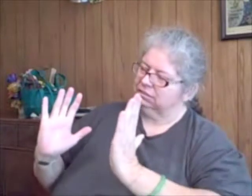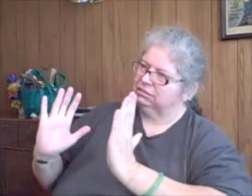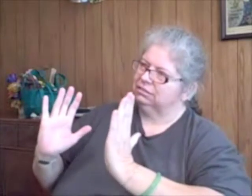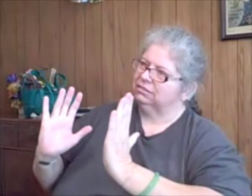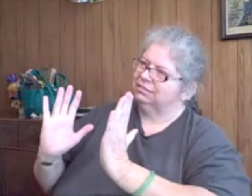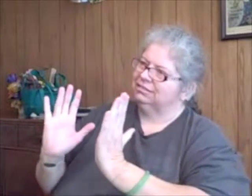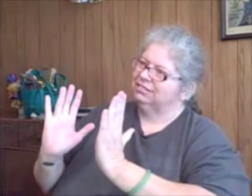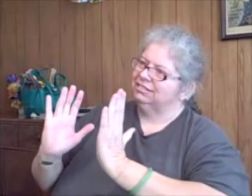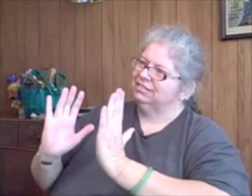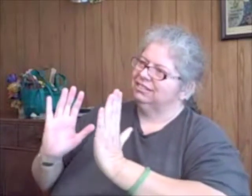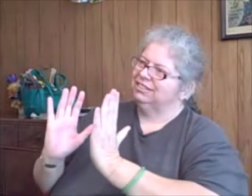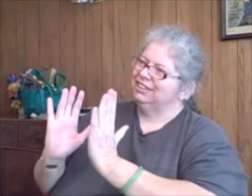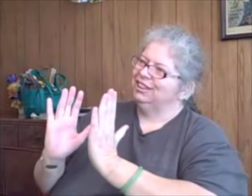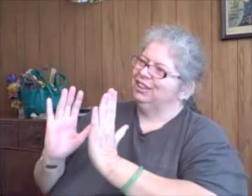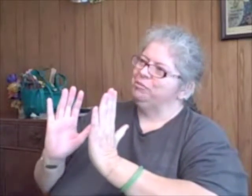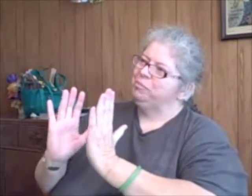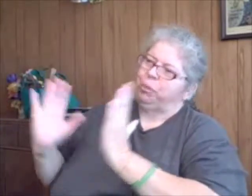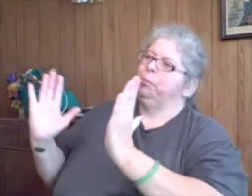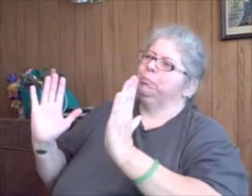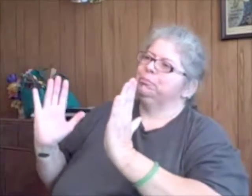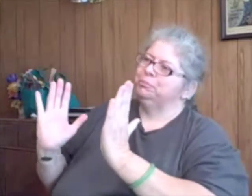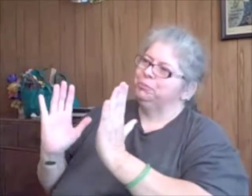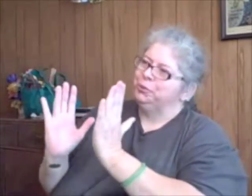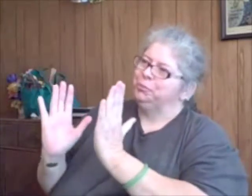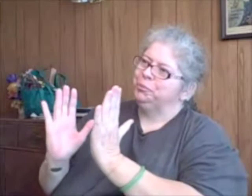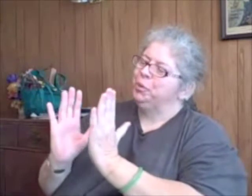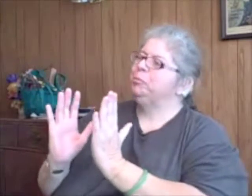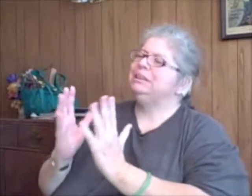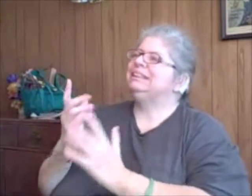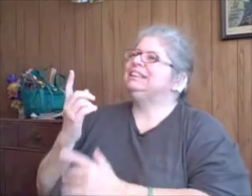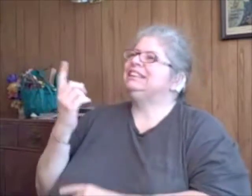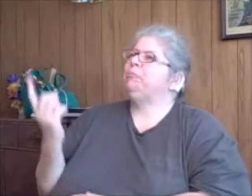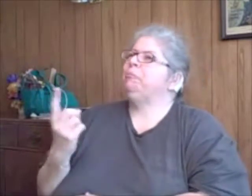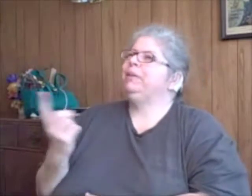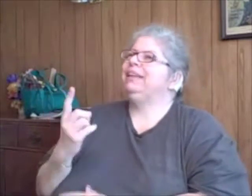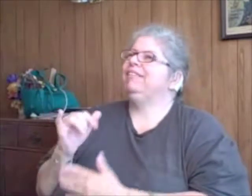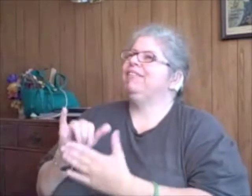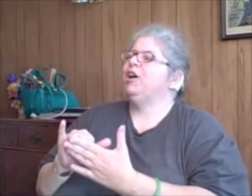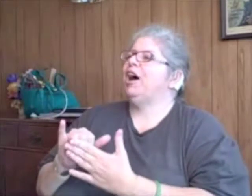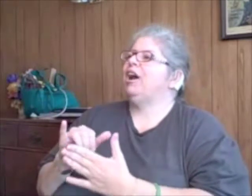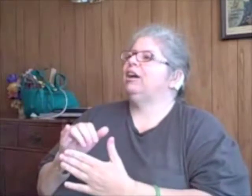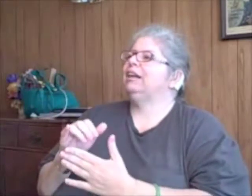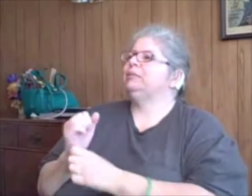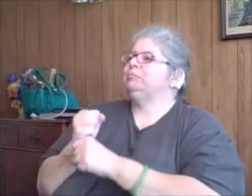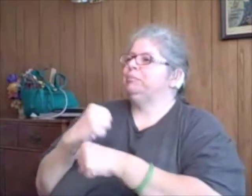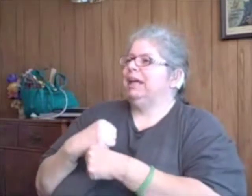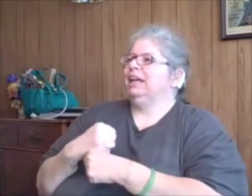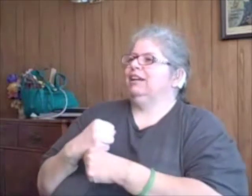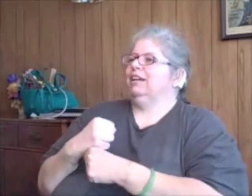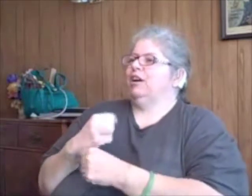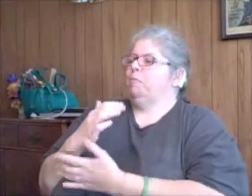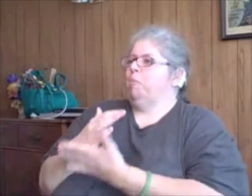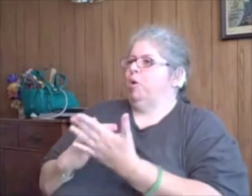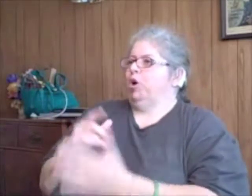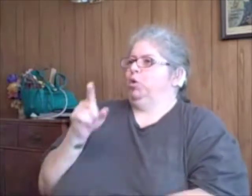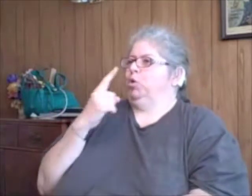myself. Part of it will come back again, but then I just keep working at it little by little. And that's part of who you